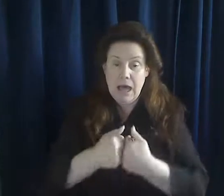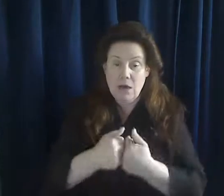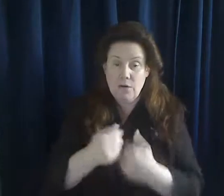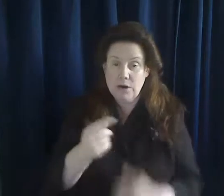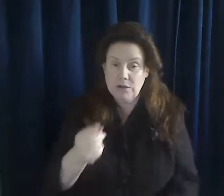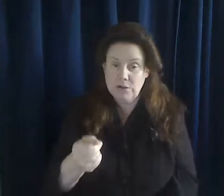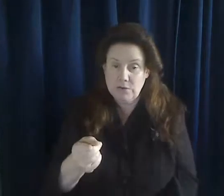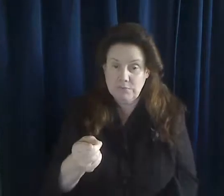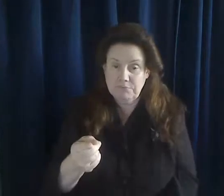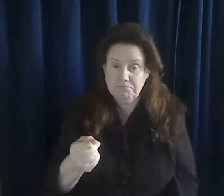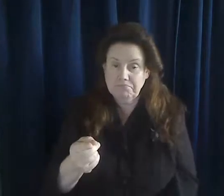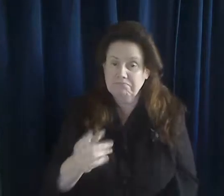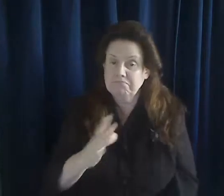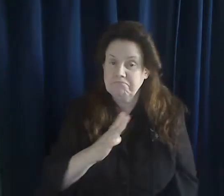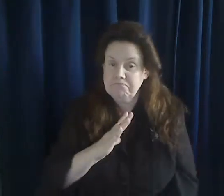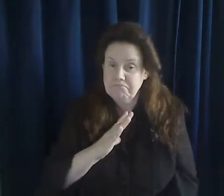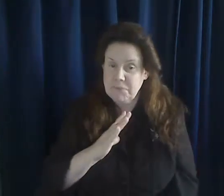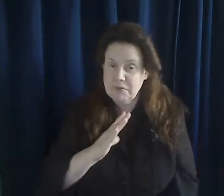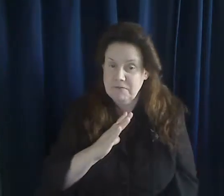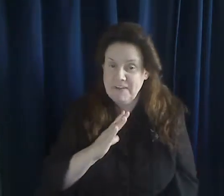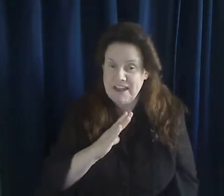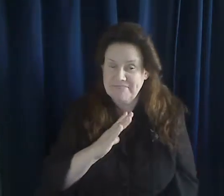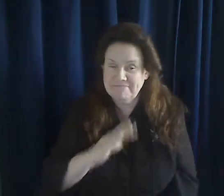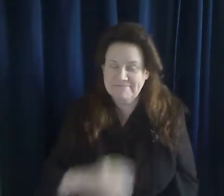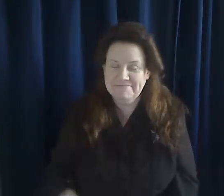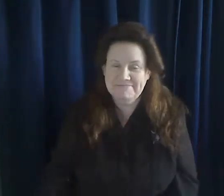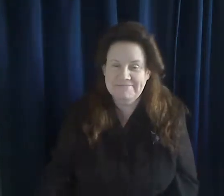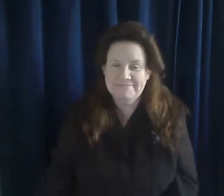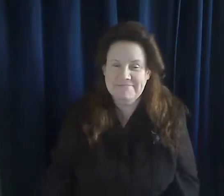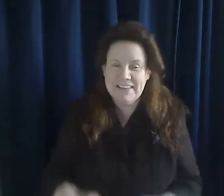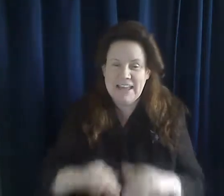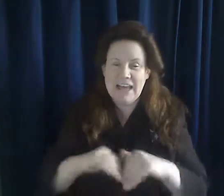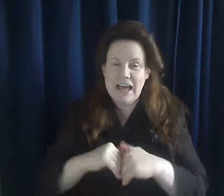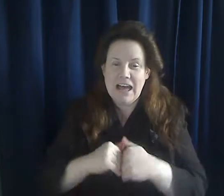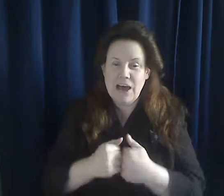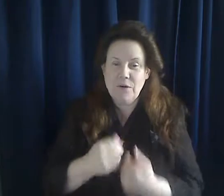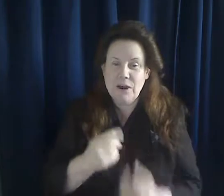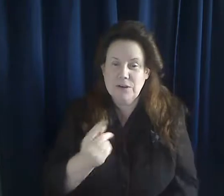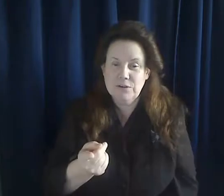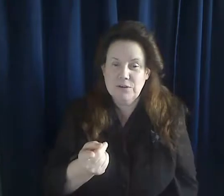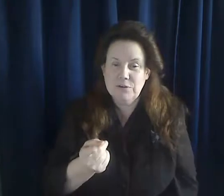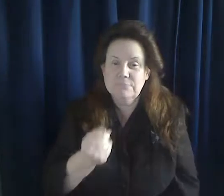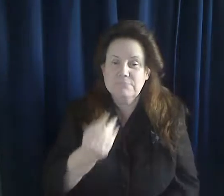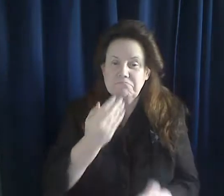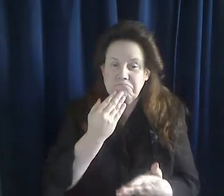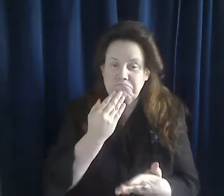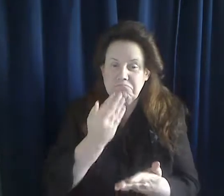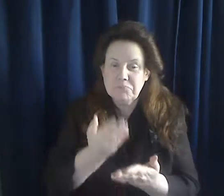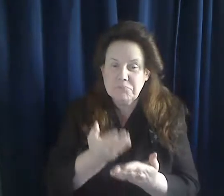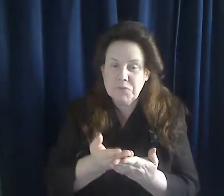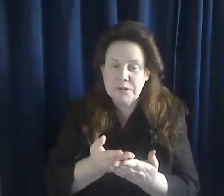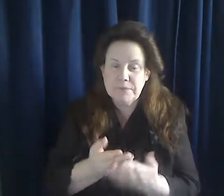How are you? Fine. How are you? Good.